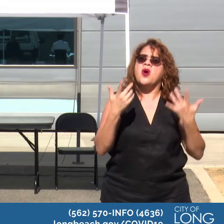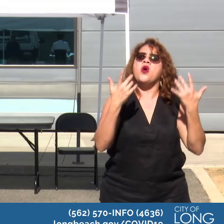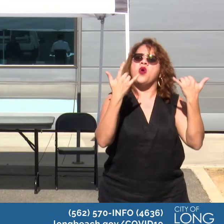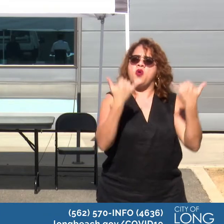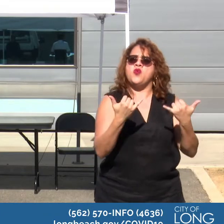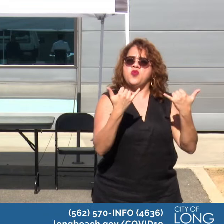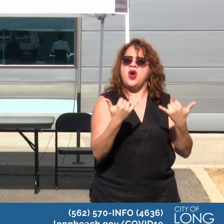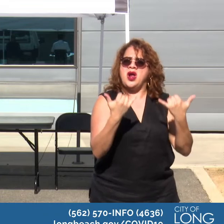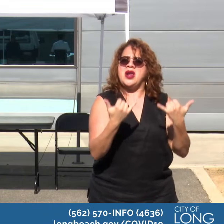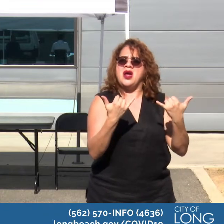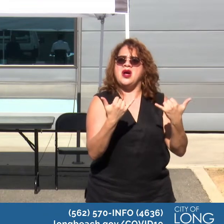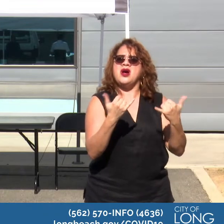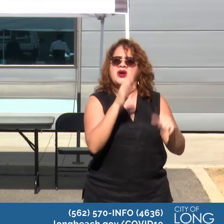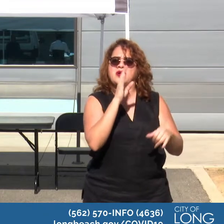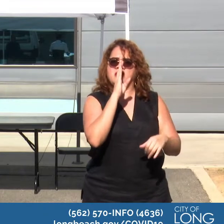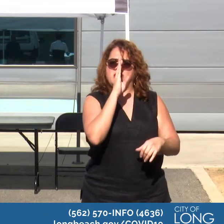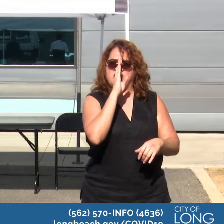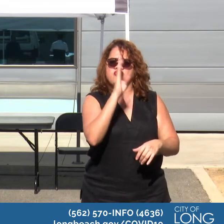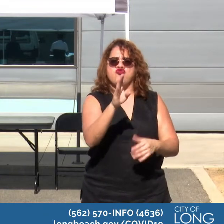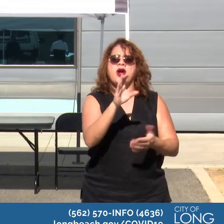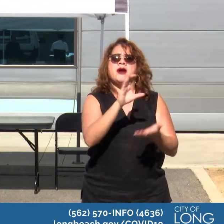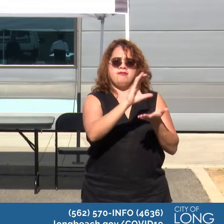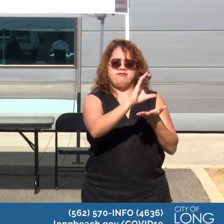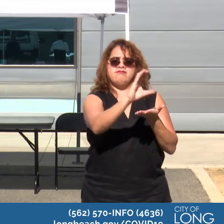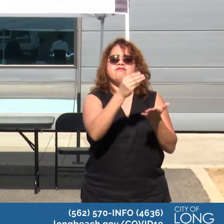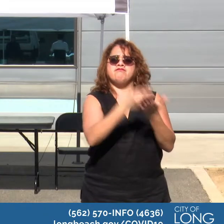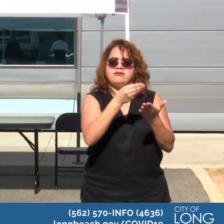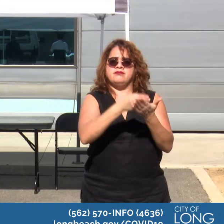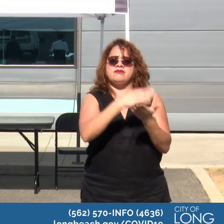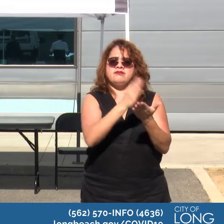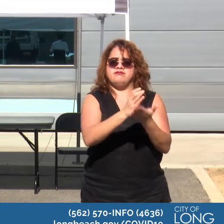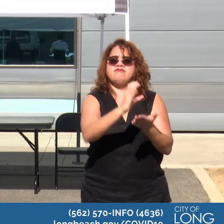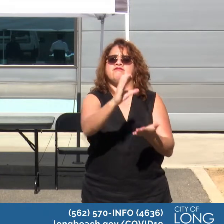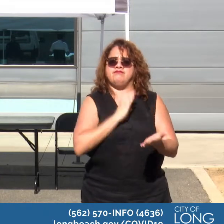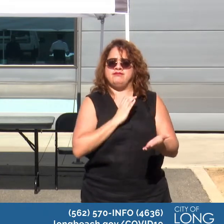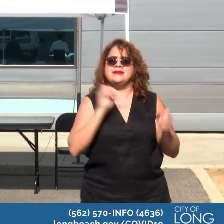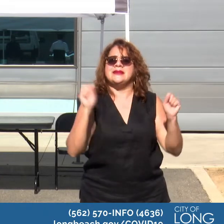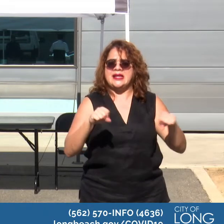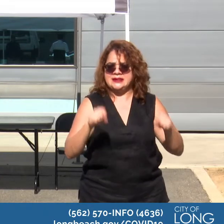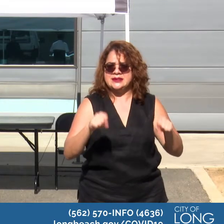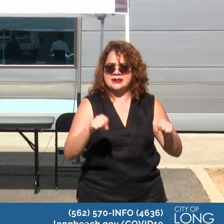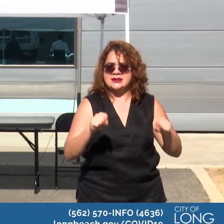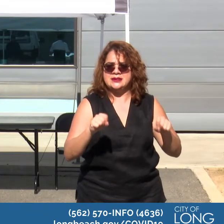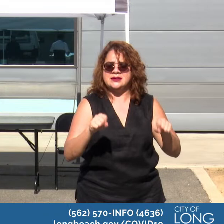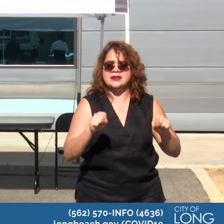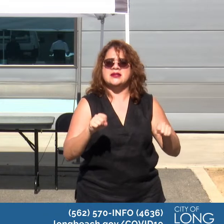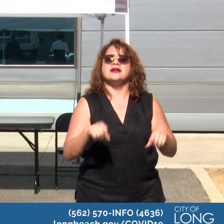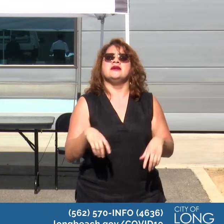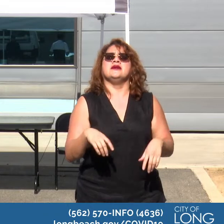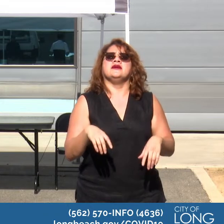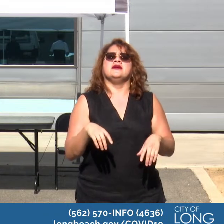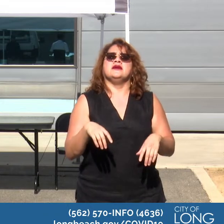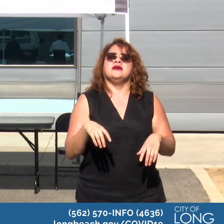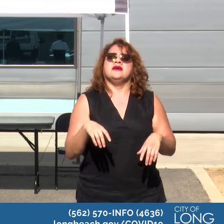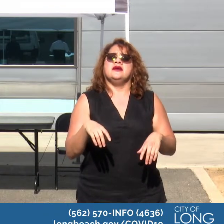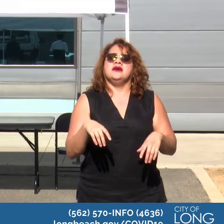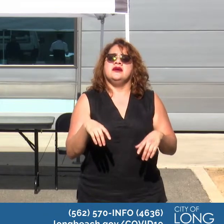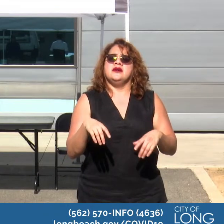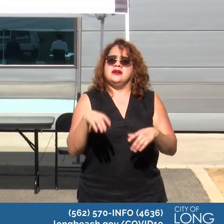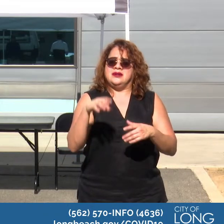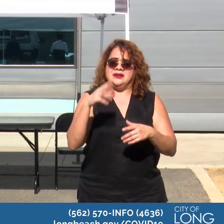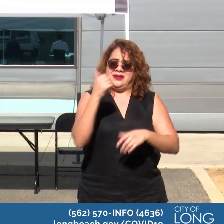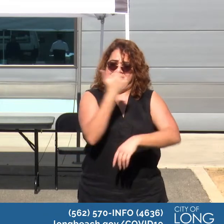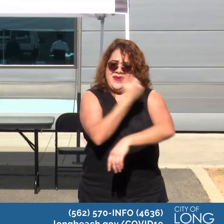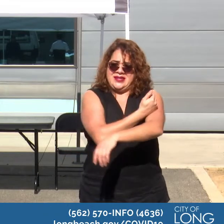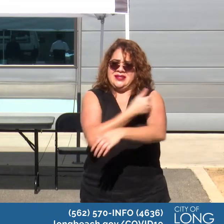we have our own health department. But the answer to that is yes, we want more vaccine. And so we are getting vaccine, but I've already reached out